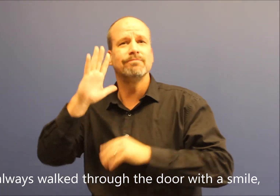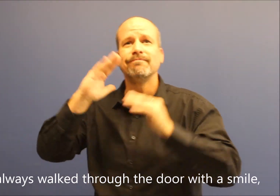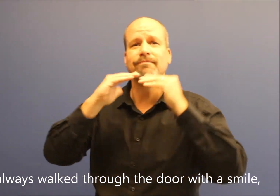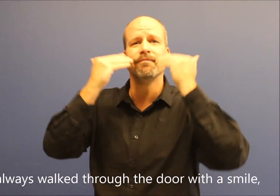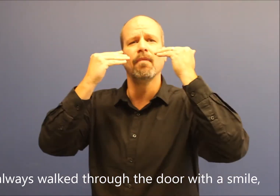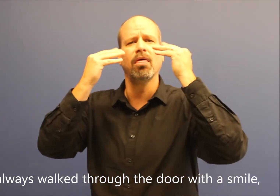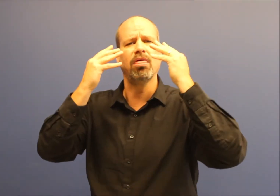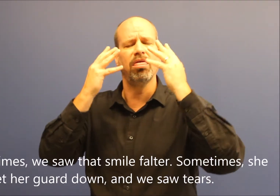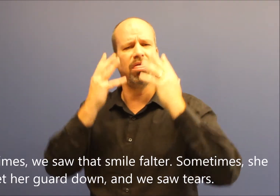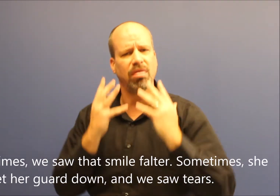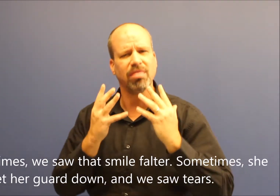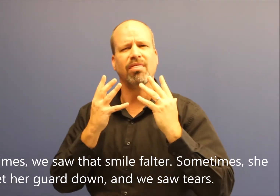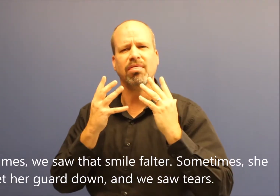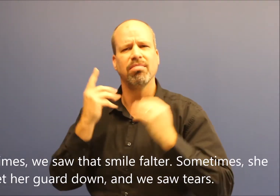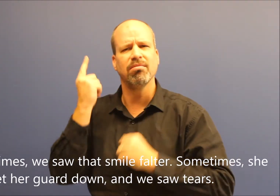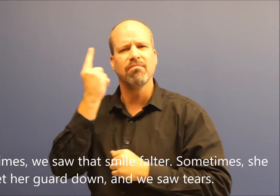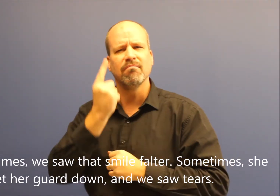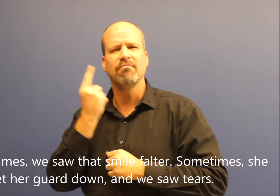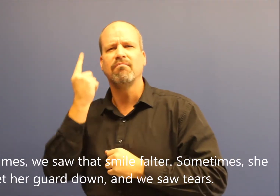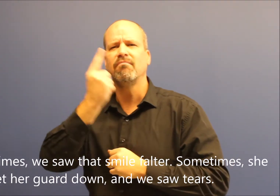But sometimes we saw that smile falter.